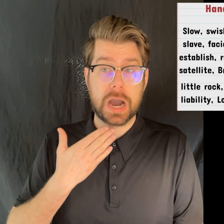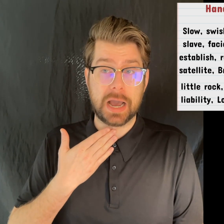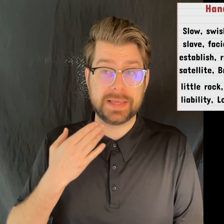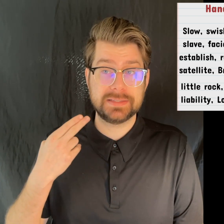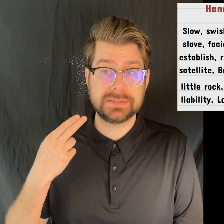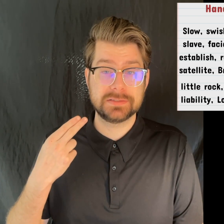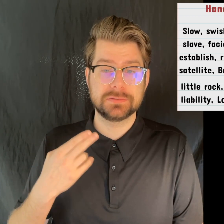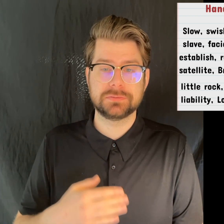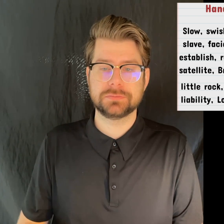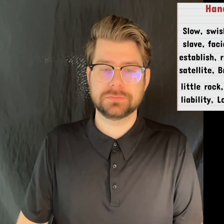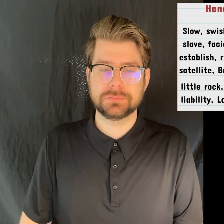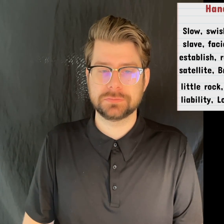likewise,